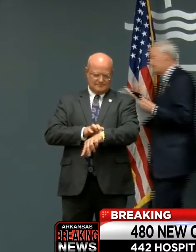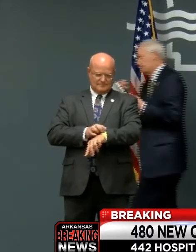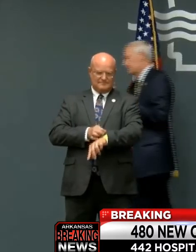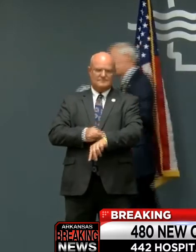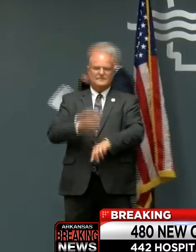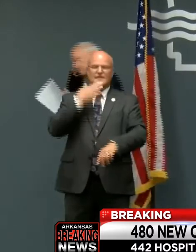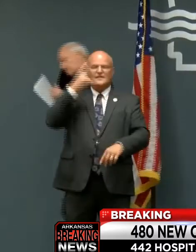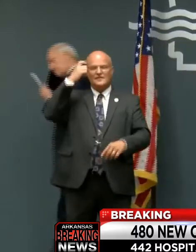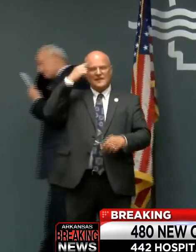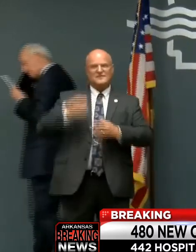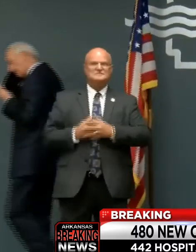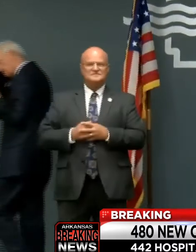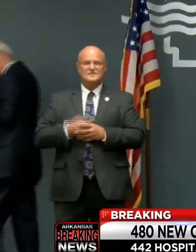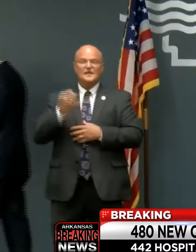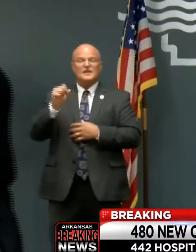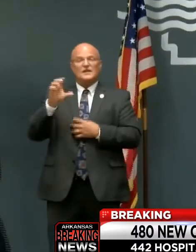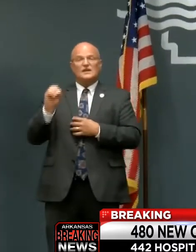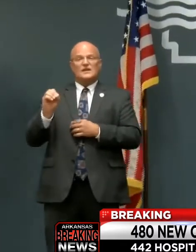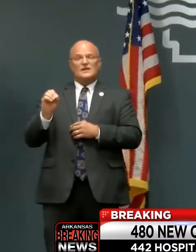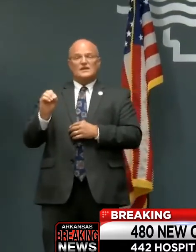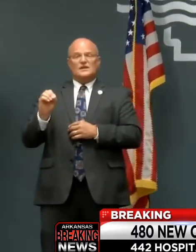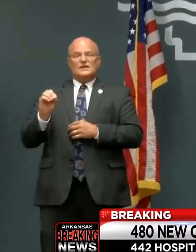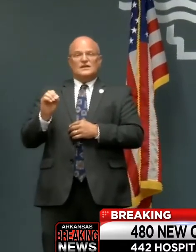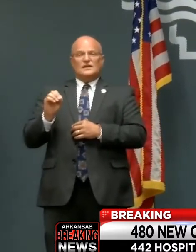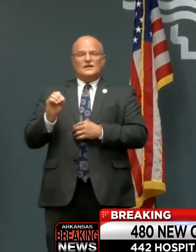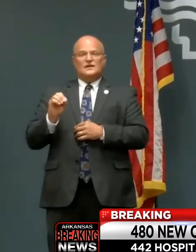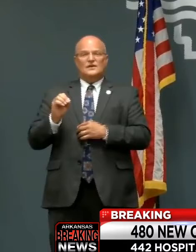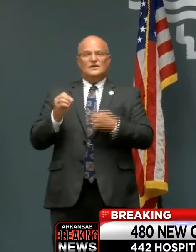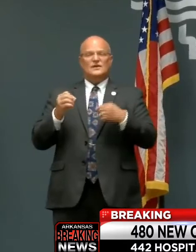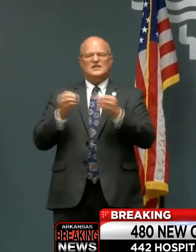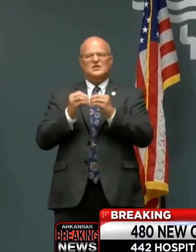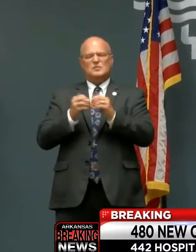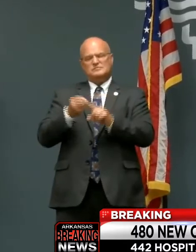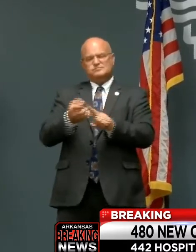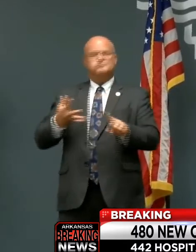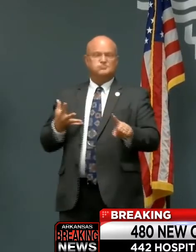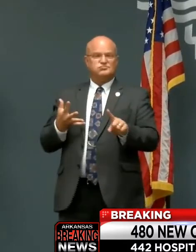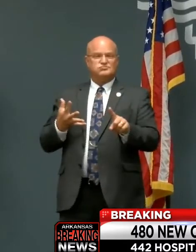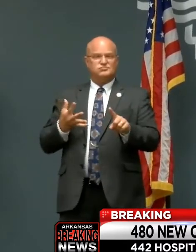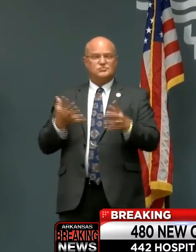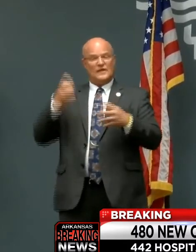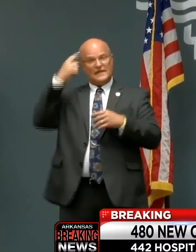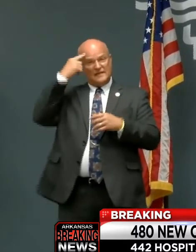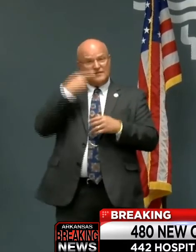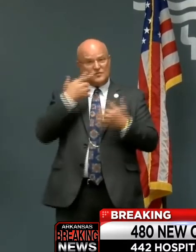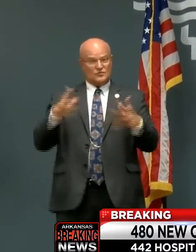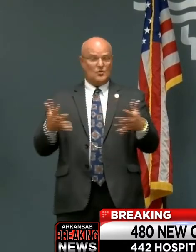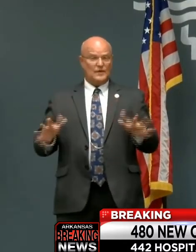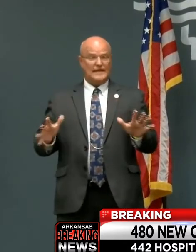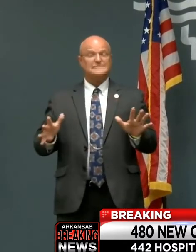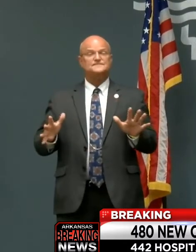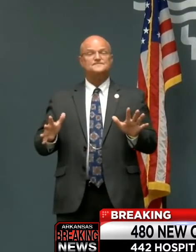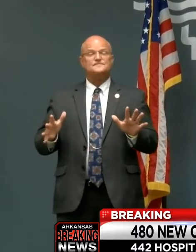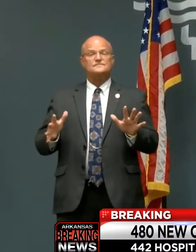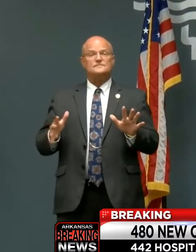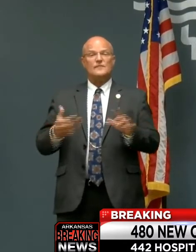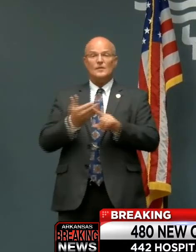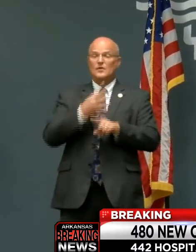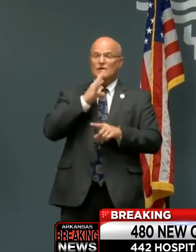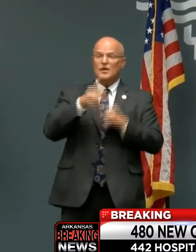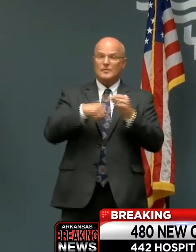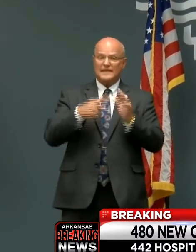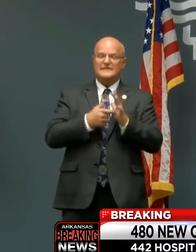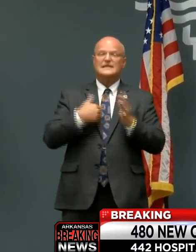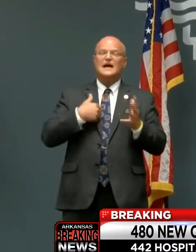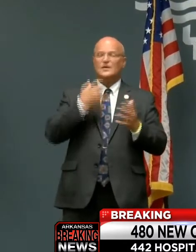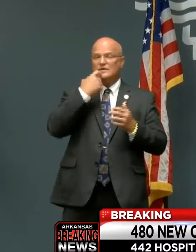Thank you very much, Governor. So I'll add a little bit more detail to what the Governor has told you already. Before I talk about the deaths,